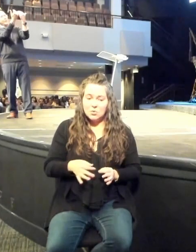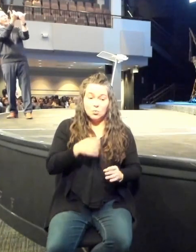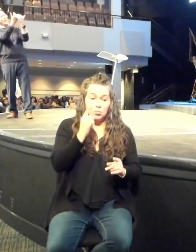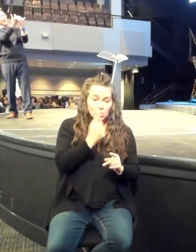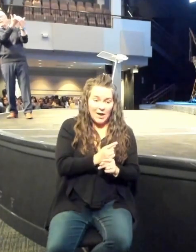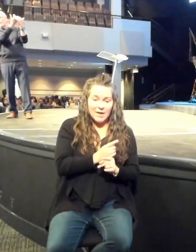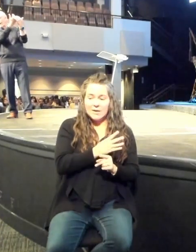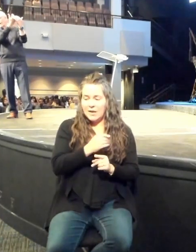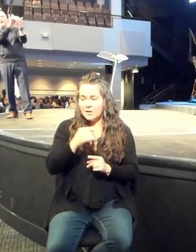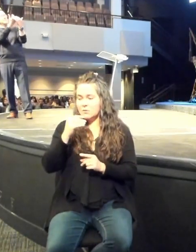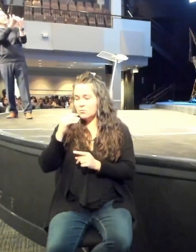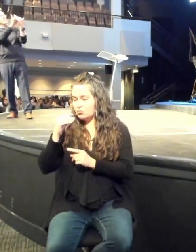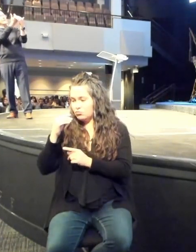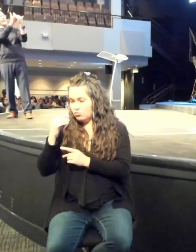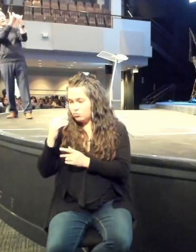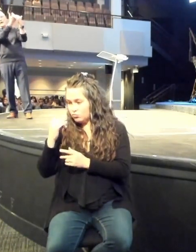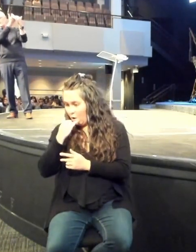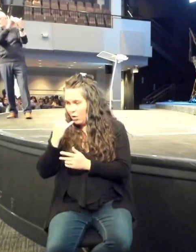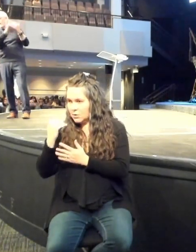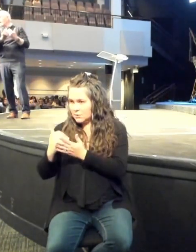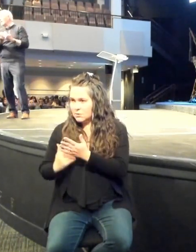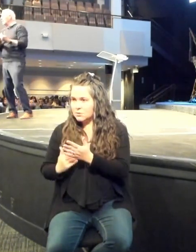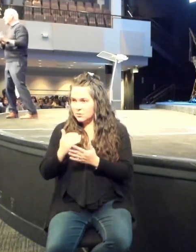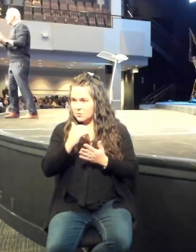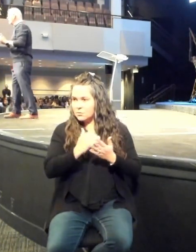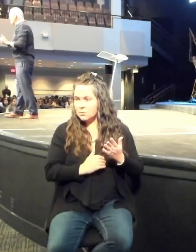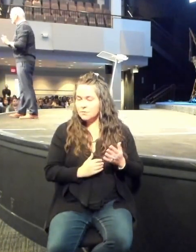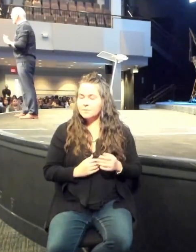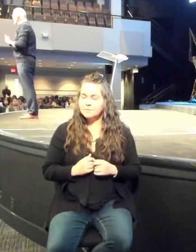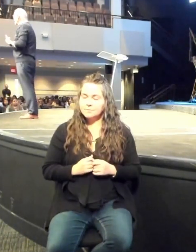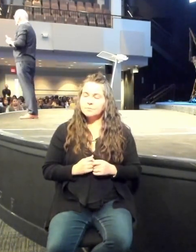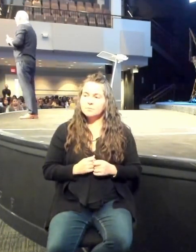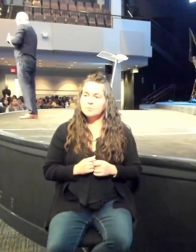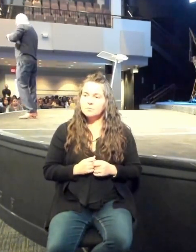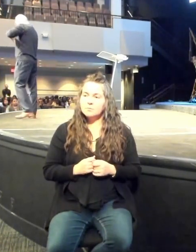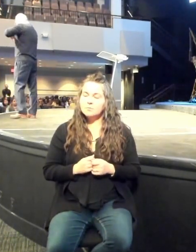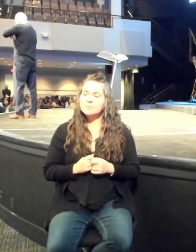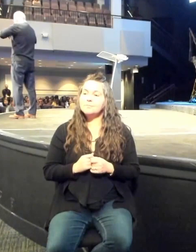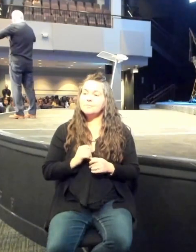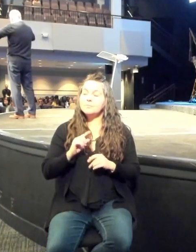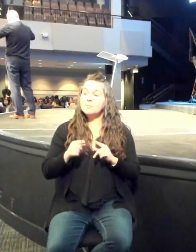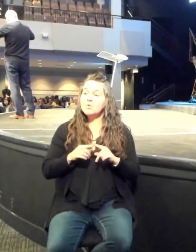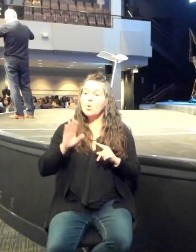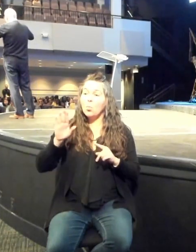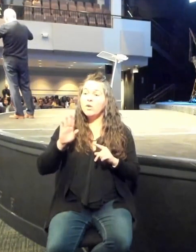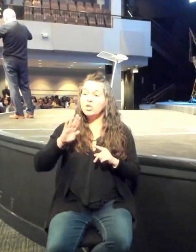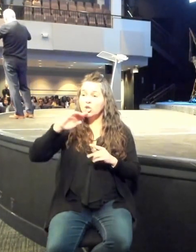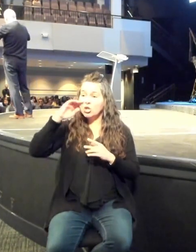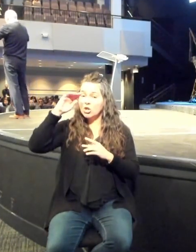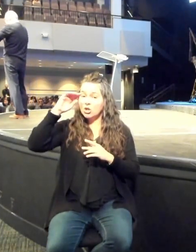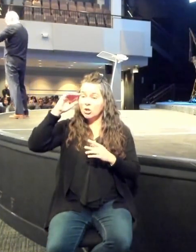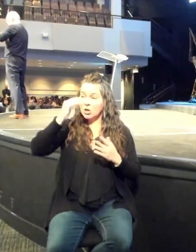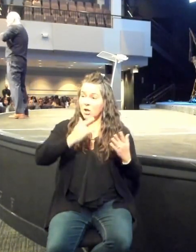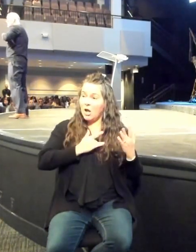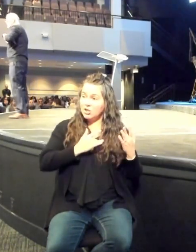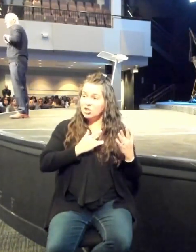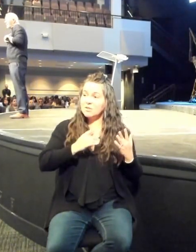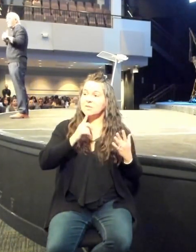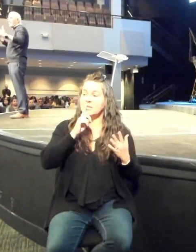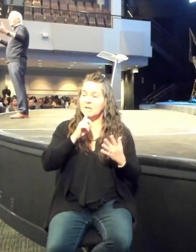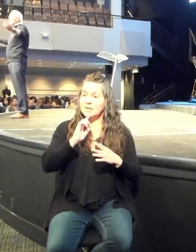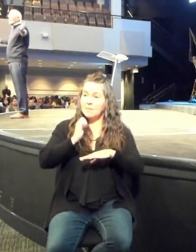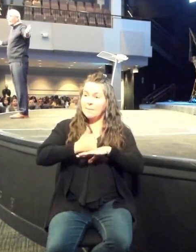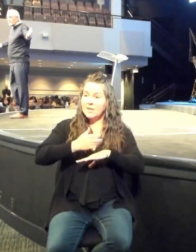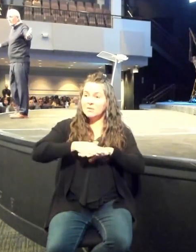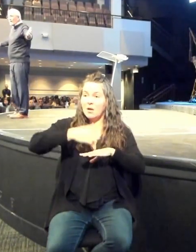conscience programmed by God's Word and by God's Spirit. Because only when your conscience is programmed by God's Word and God's Spirit will you